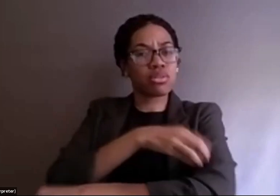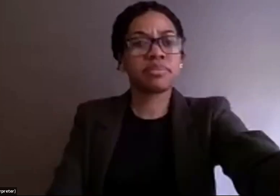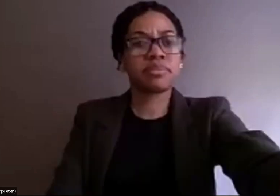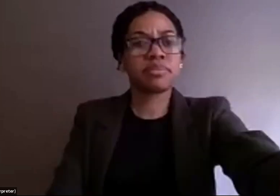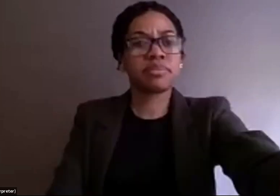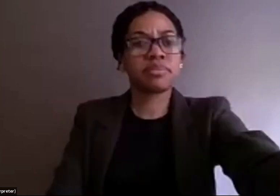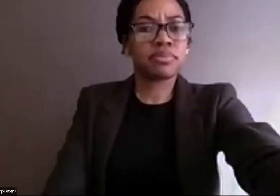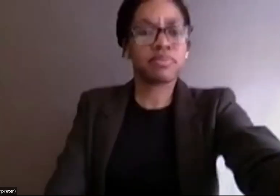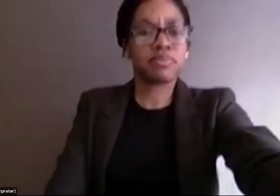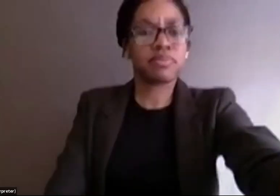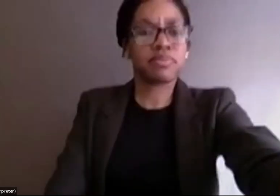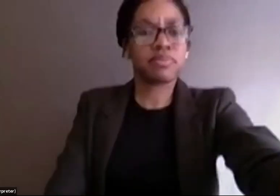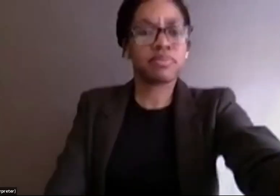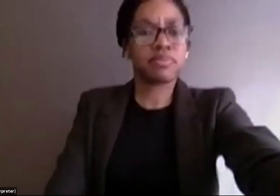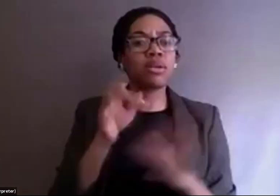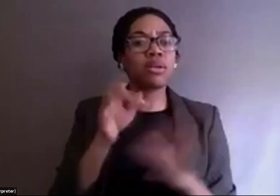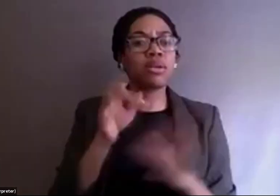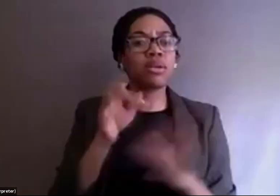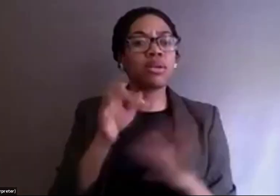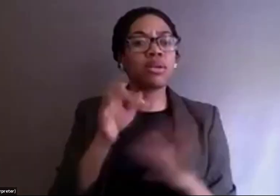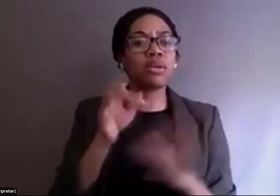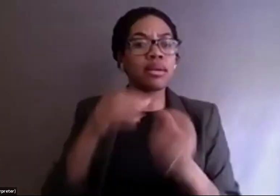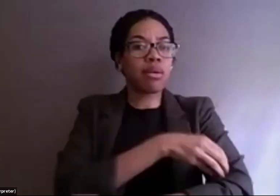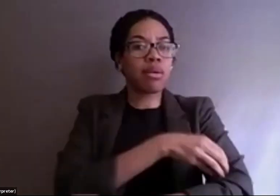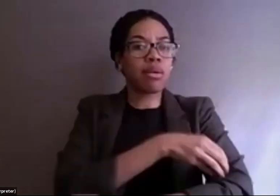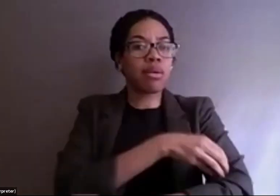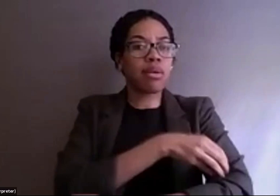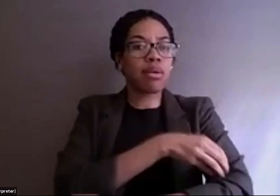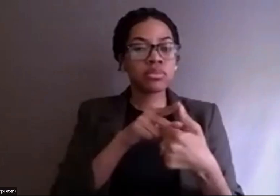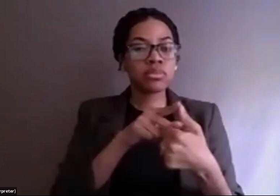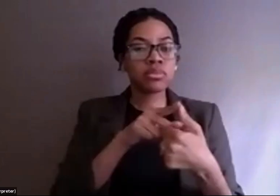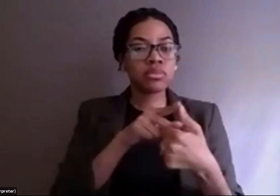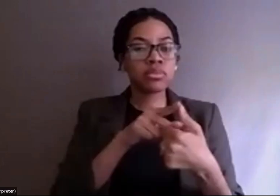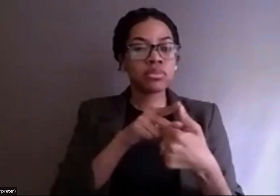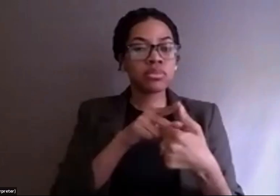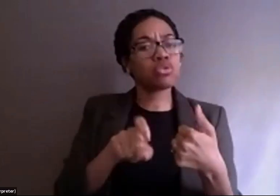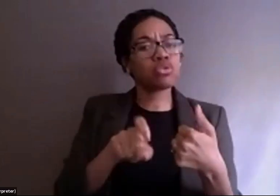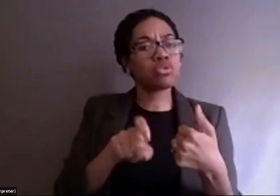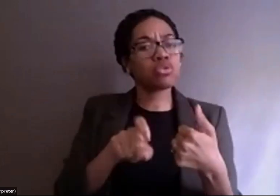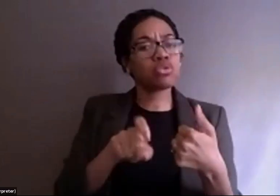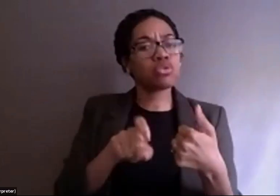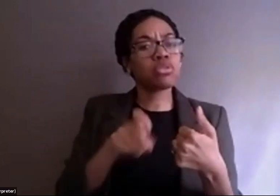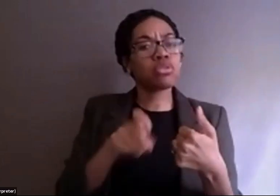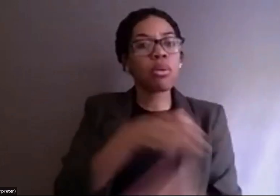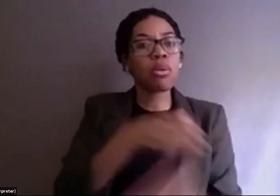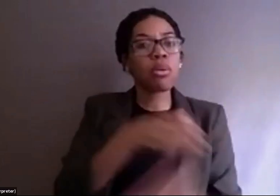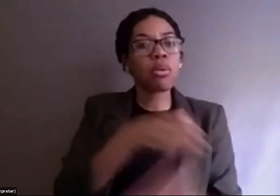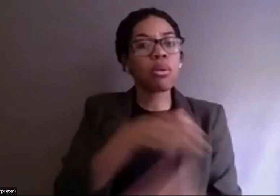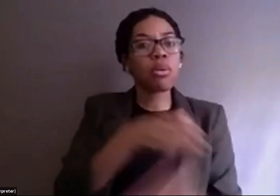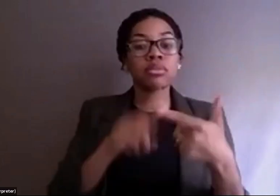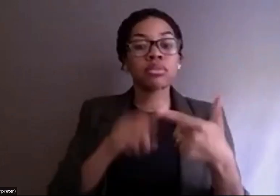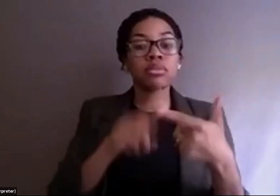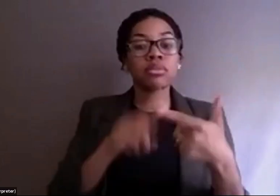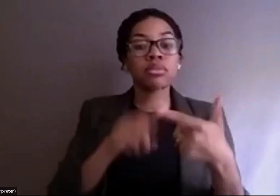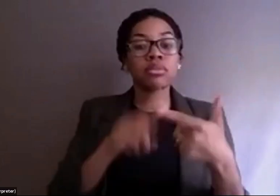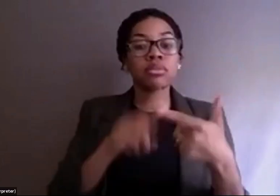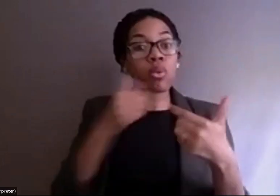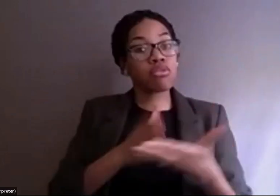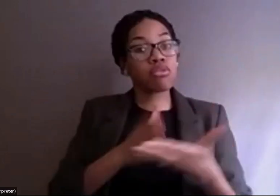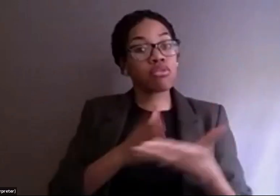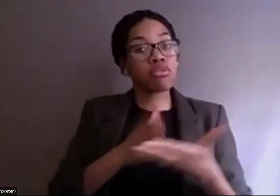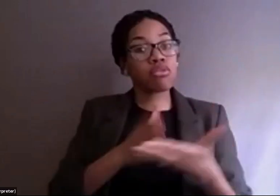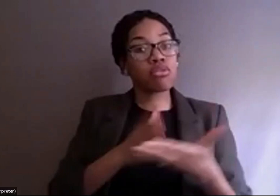it, who should exercise it, and who should benefit from it. Those are the three questions that we had.